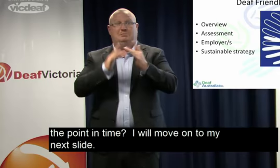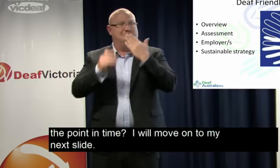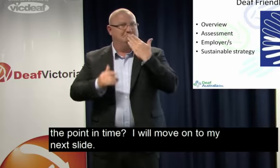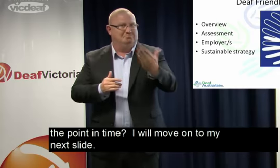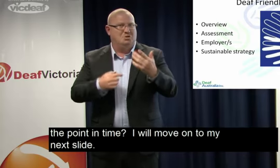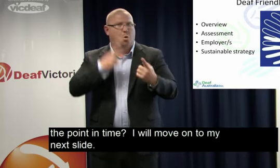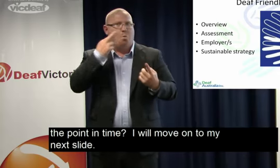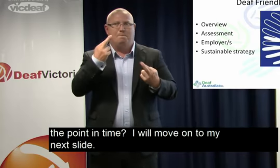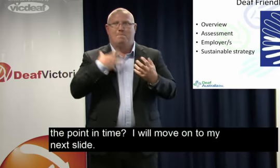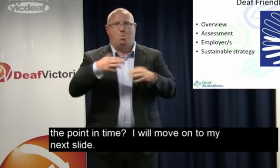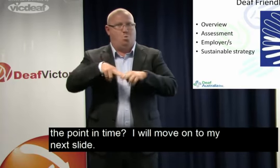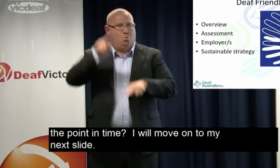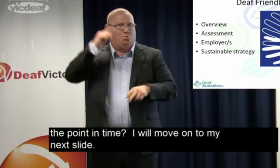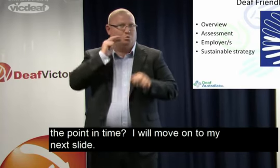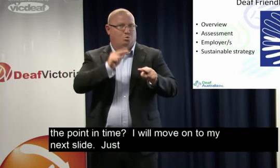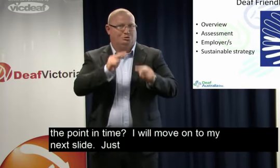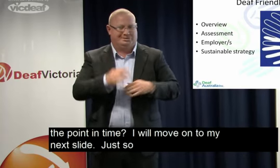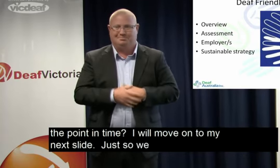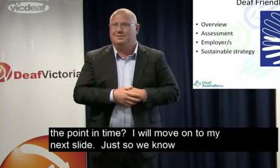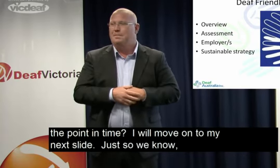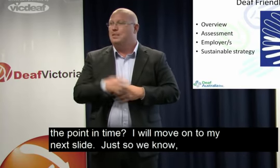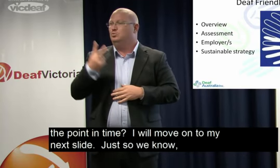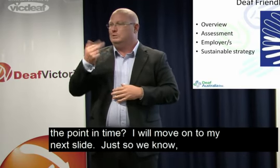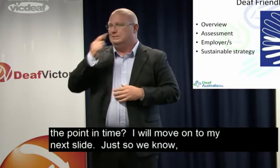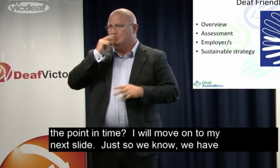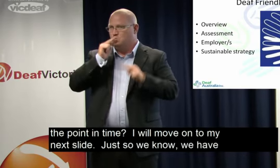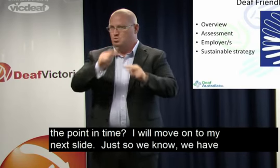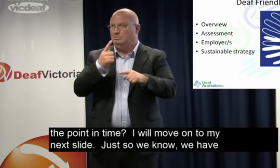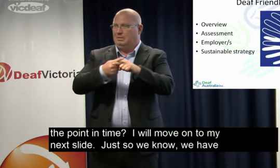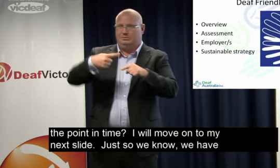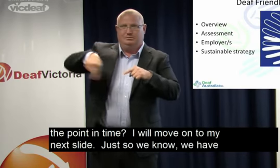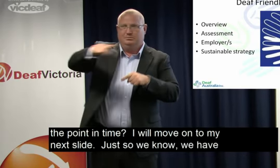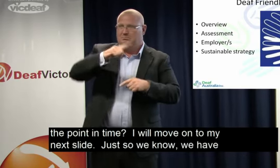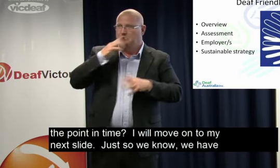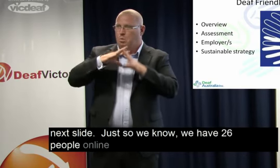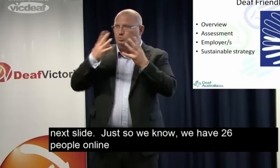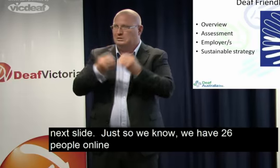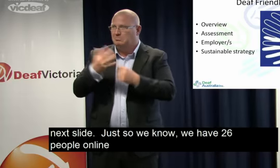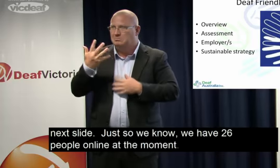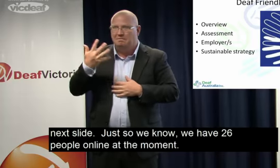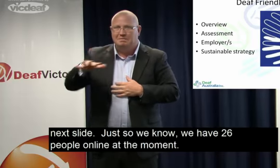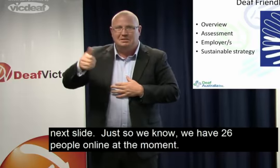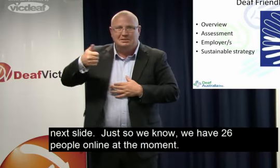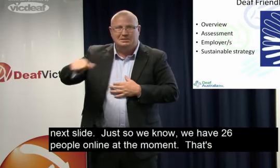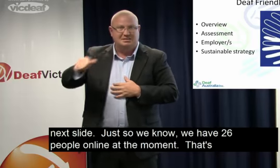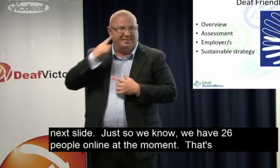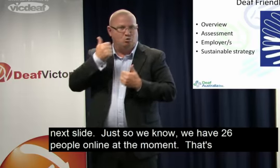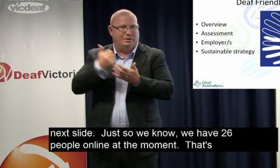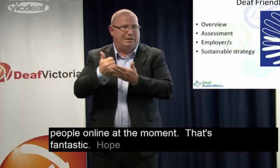Just so we know, we've got 26 people online at the moment. That's fantastic, and hopefully that number will increase throughout this evening. So including the people in the